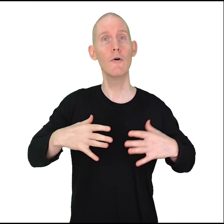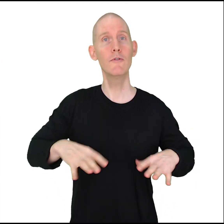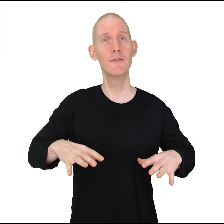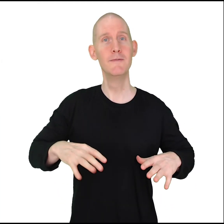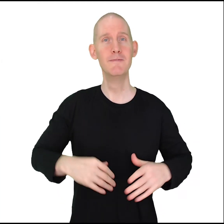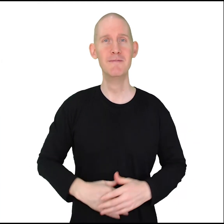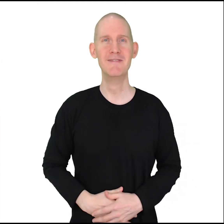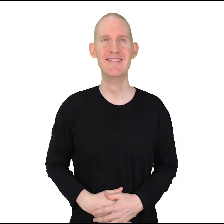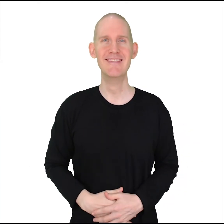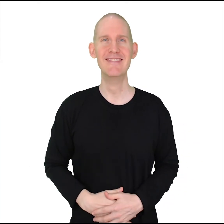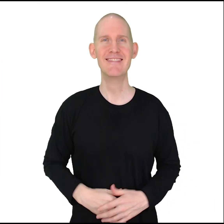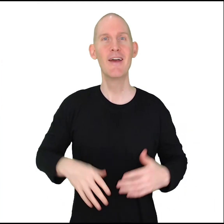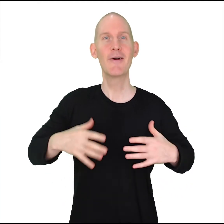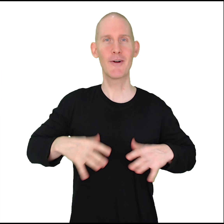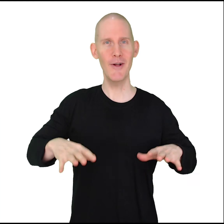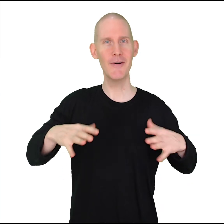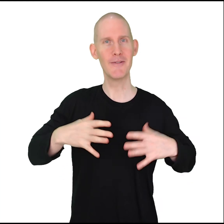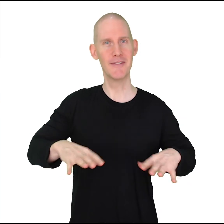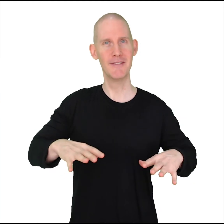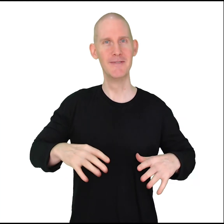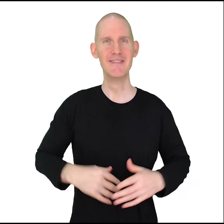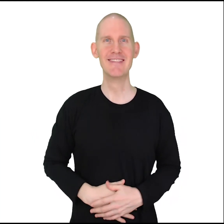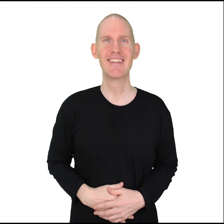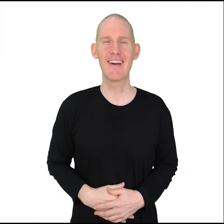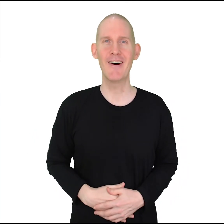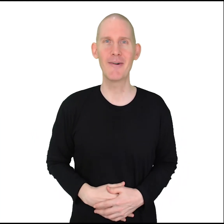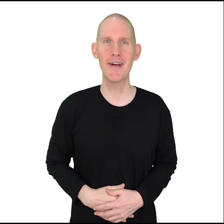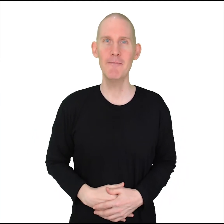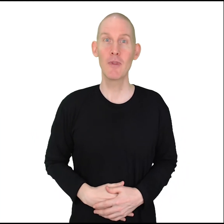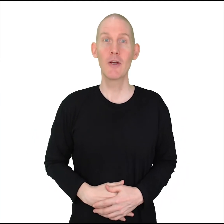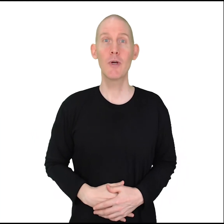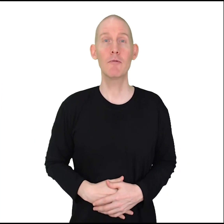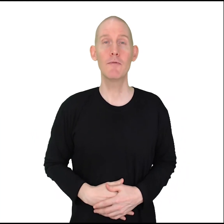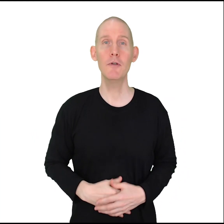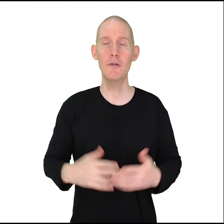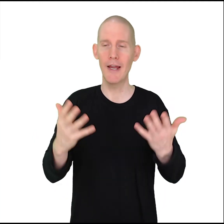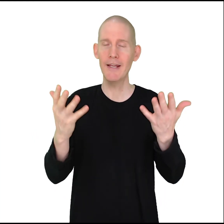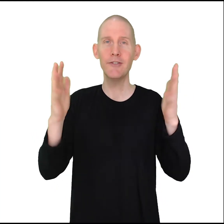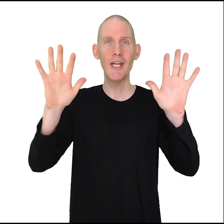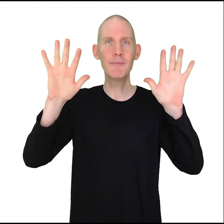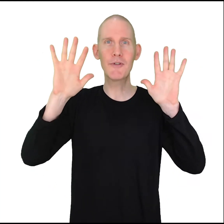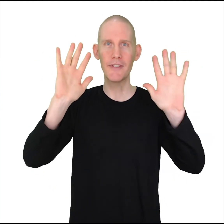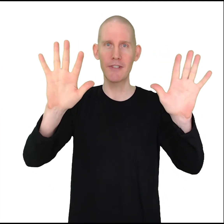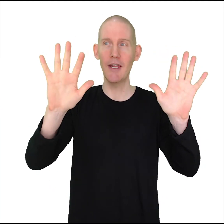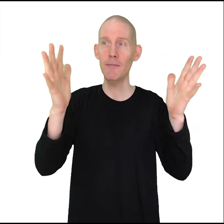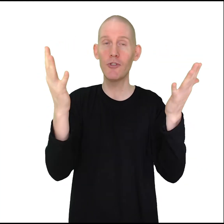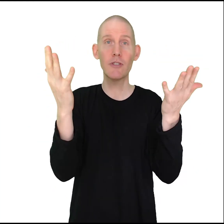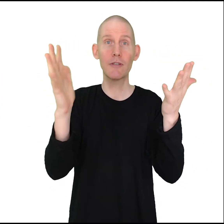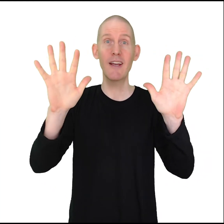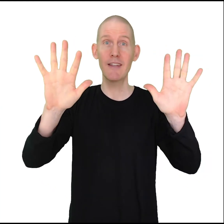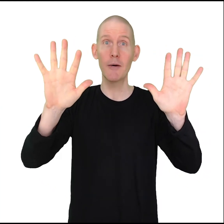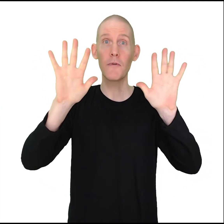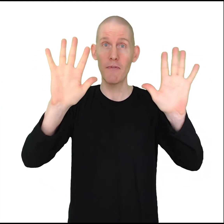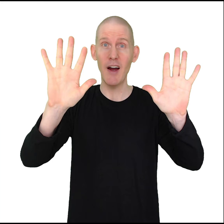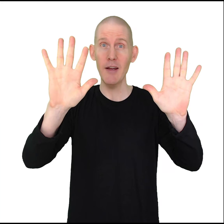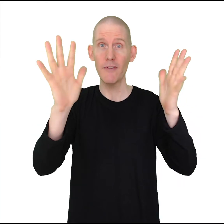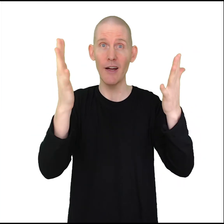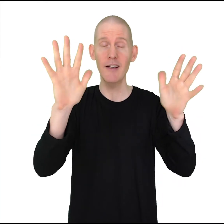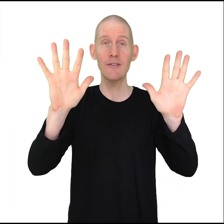Clothes. Clothes. All right, quick review. Hand shapes are the same, just like the number 5. 2